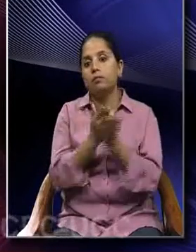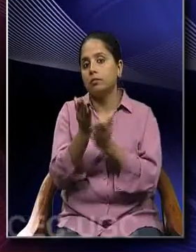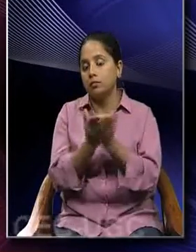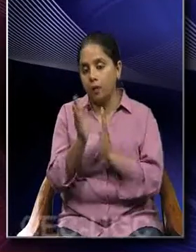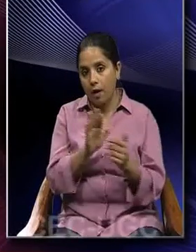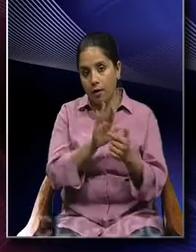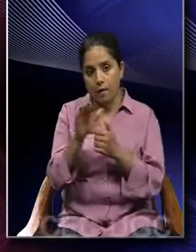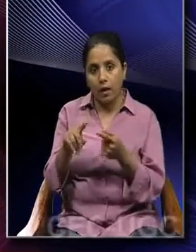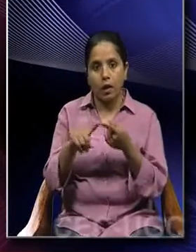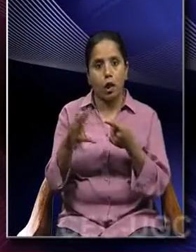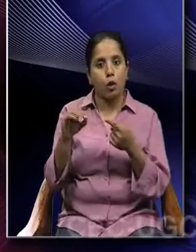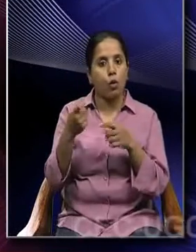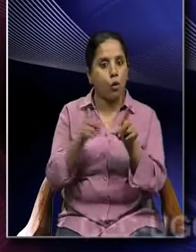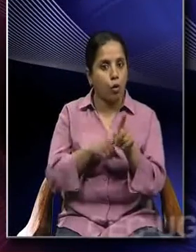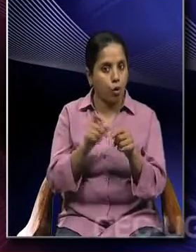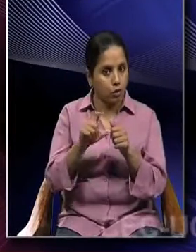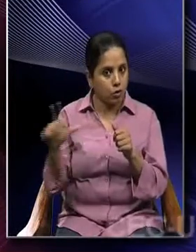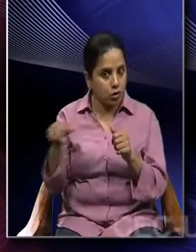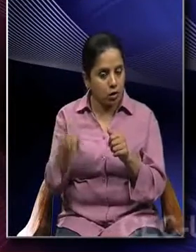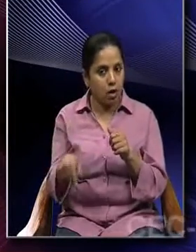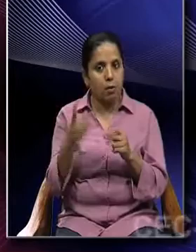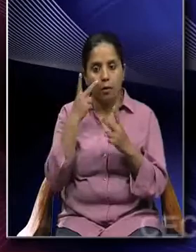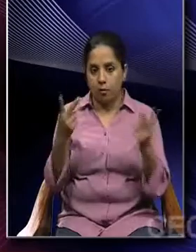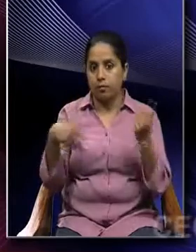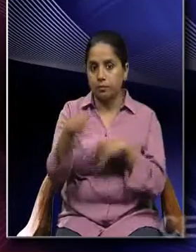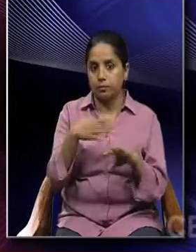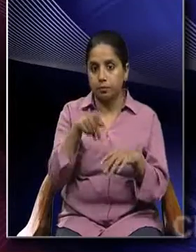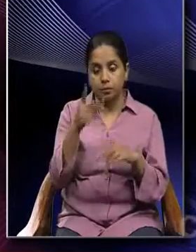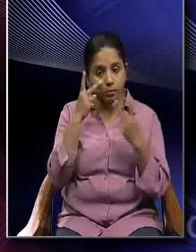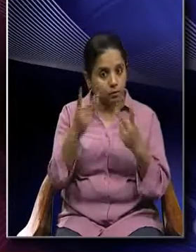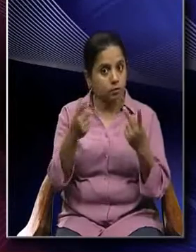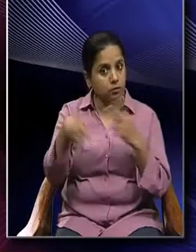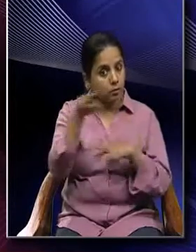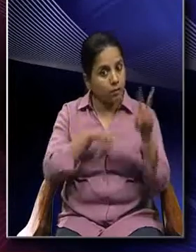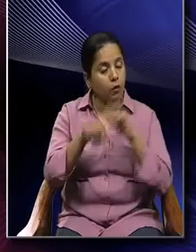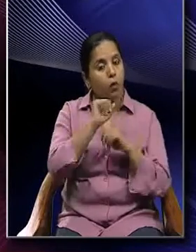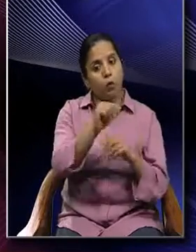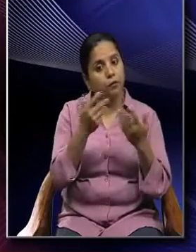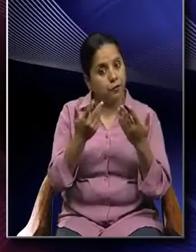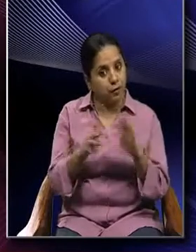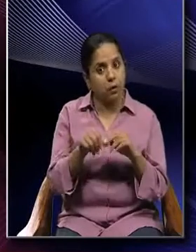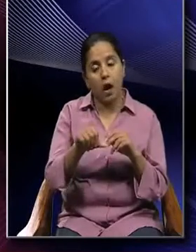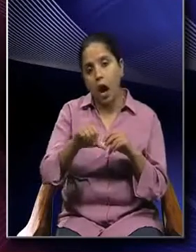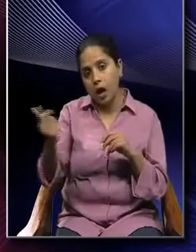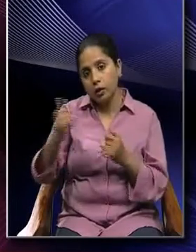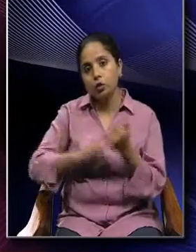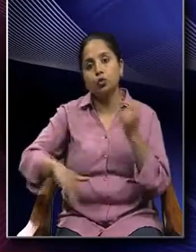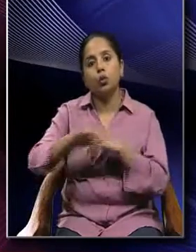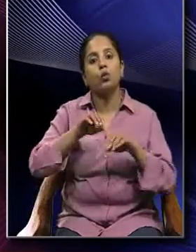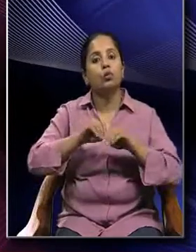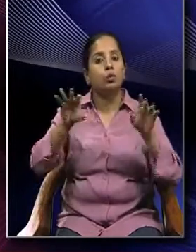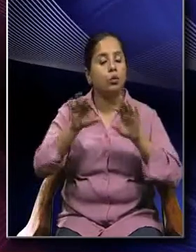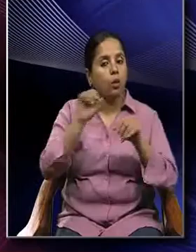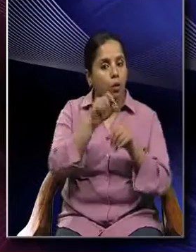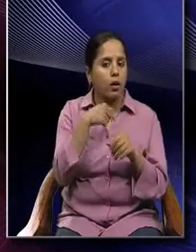of ecological movements, and she has explored them with respect to other social movements. For instance,